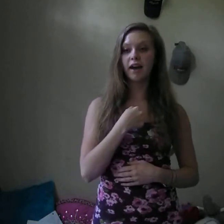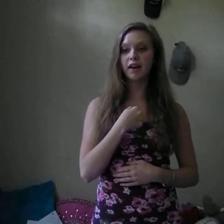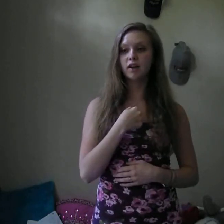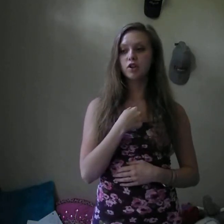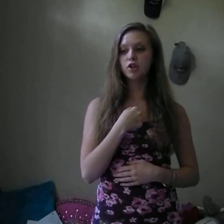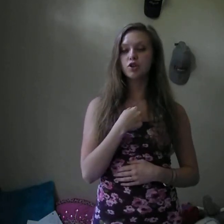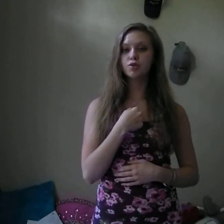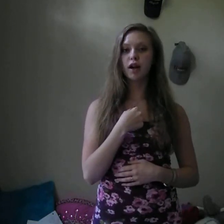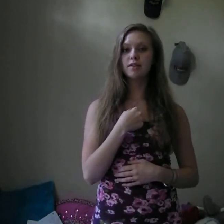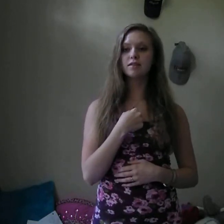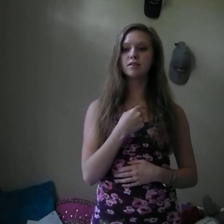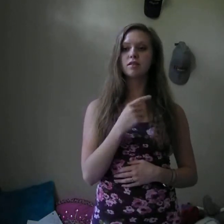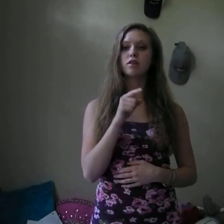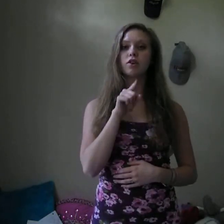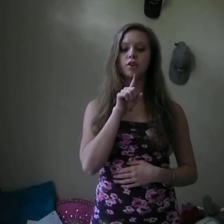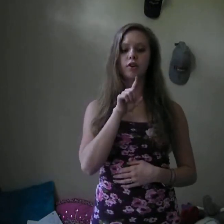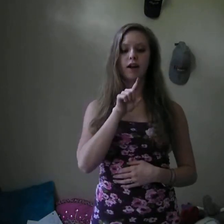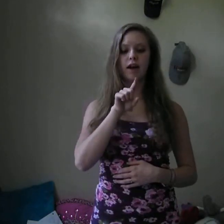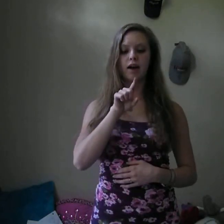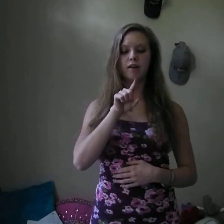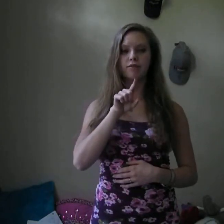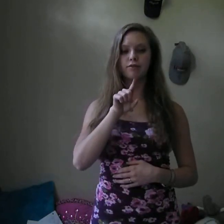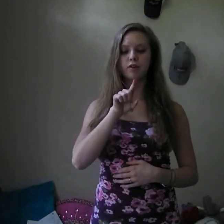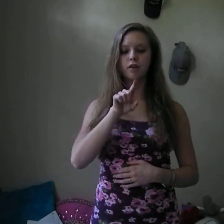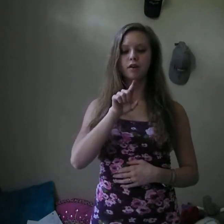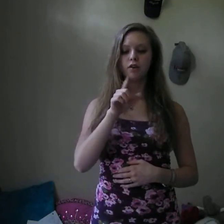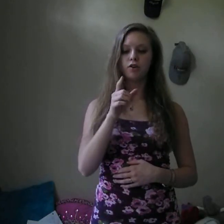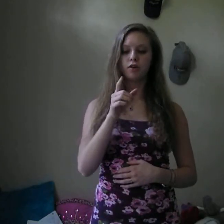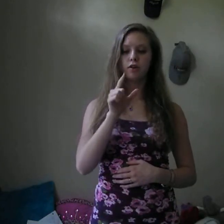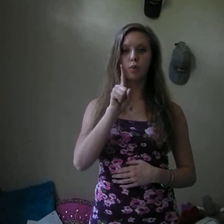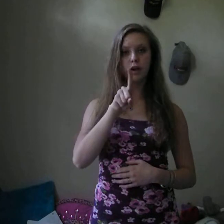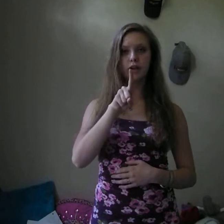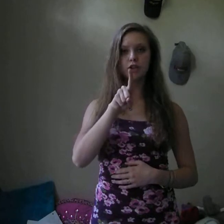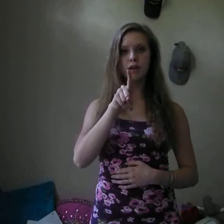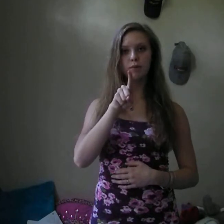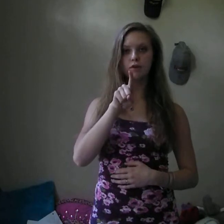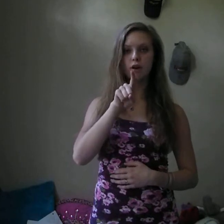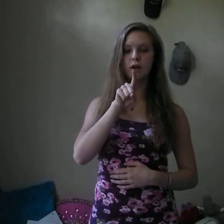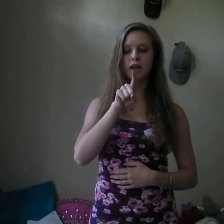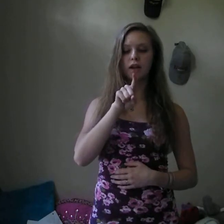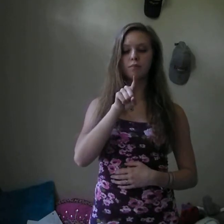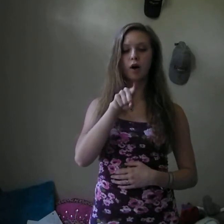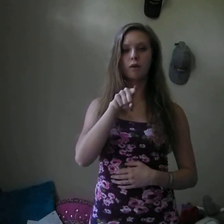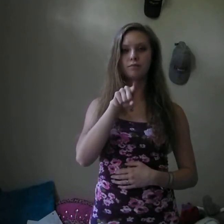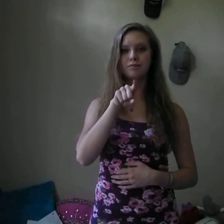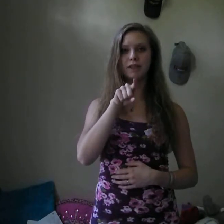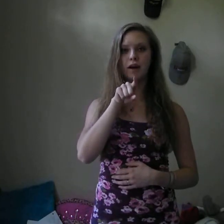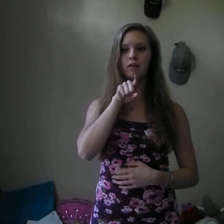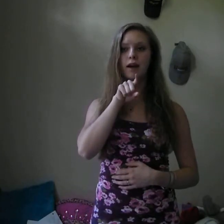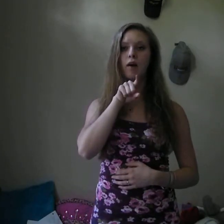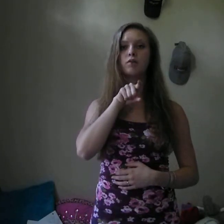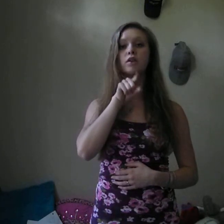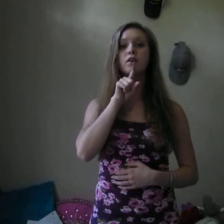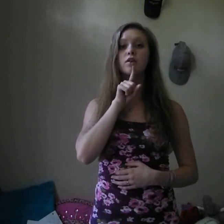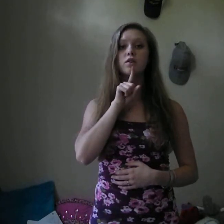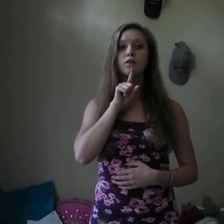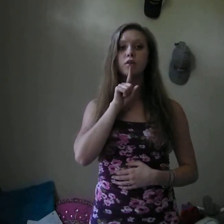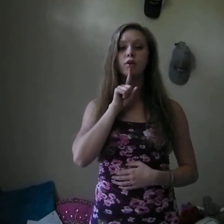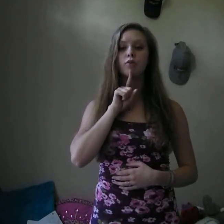I trust, you're going to have your one hand shape with your dominant hand, palm down and out, go from